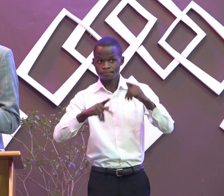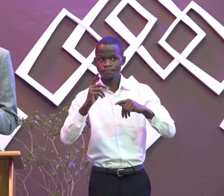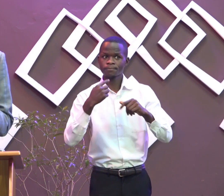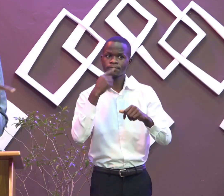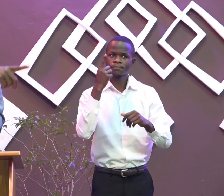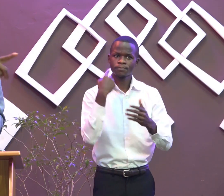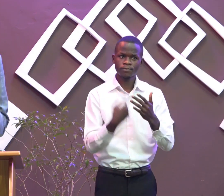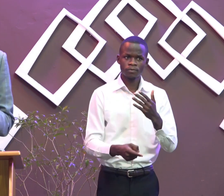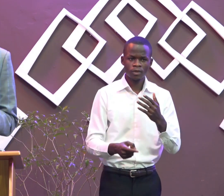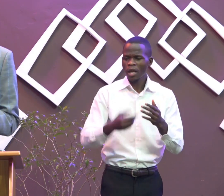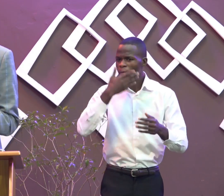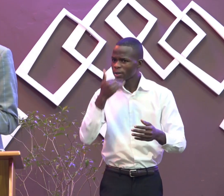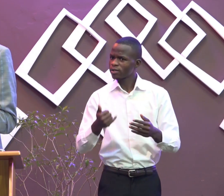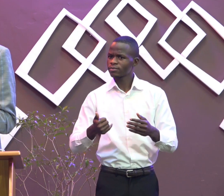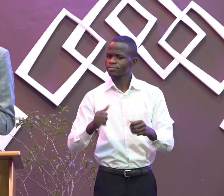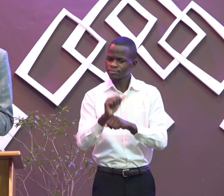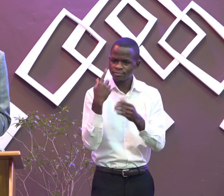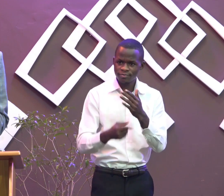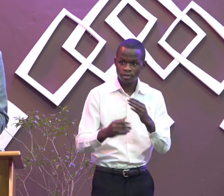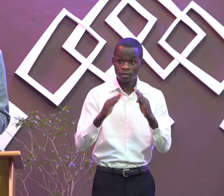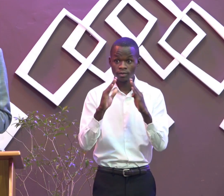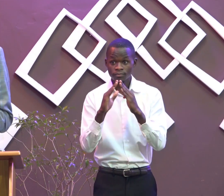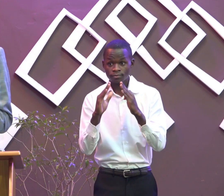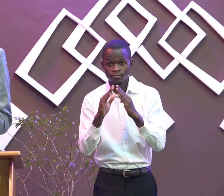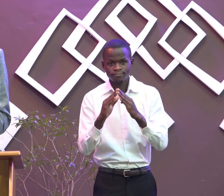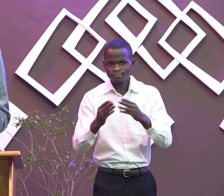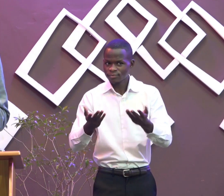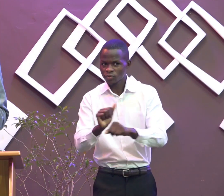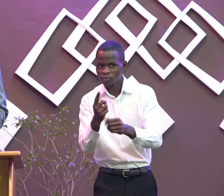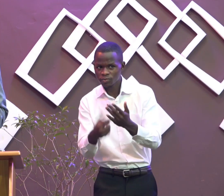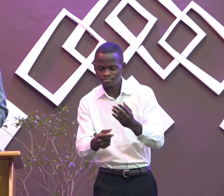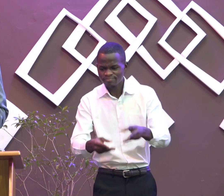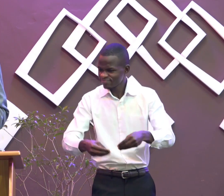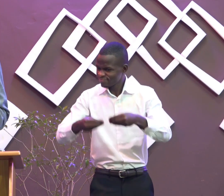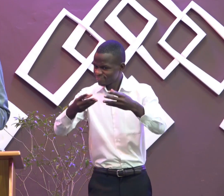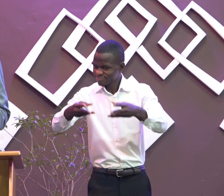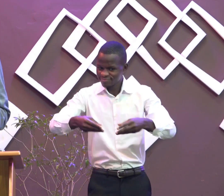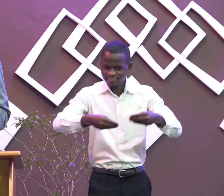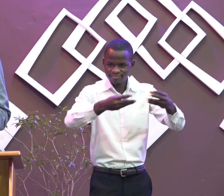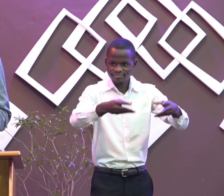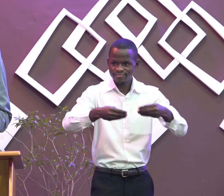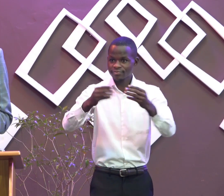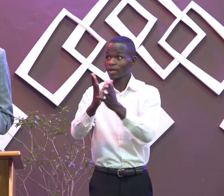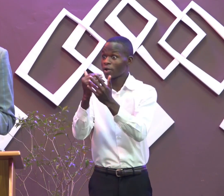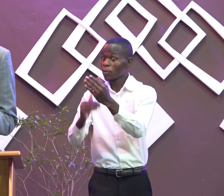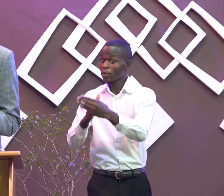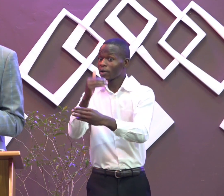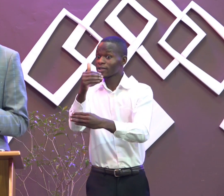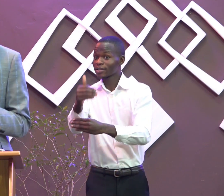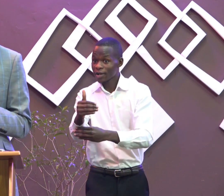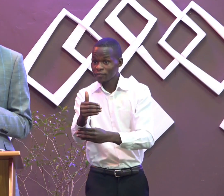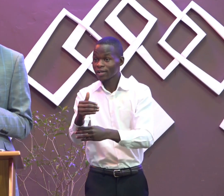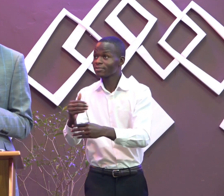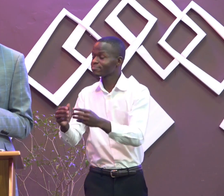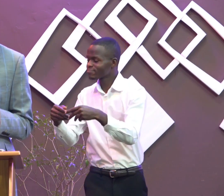mugisule kabere ng'afuna sente asanyuke. Ne tuzimba ne toyi tukola ebintu kumbe bye tukola ate bye birinda ne tugobesezaawo